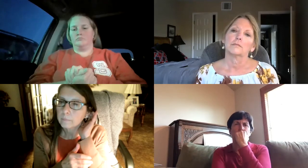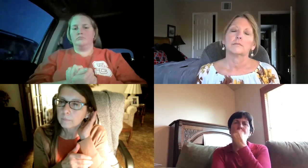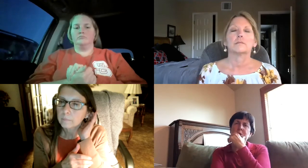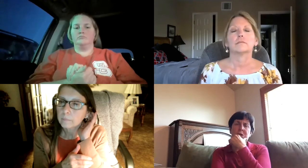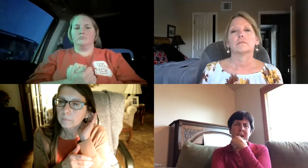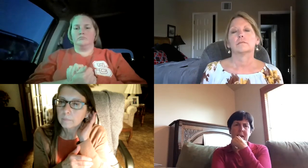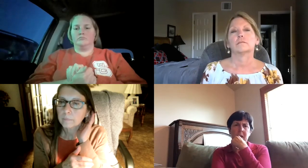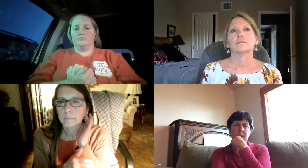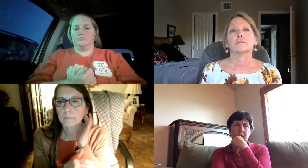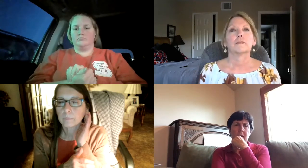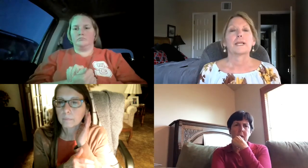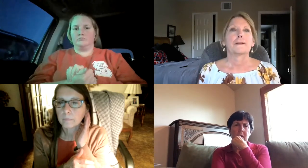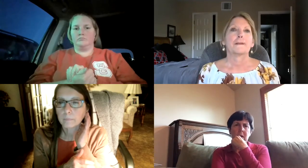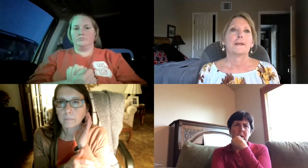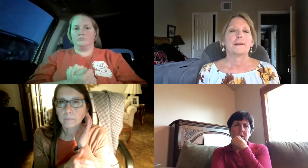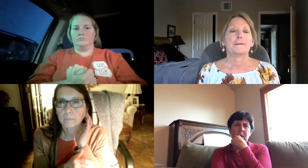what would you say?